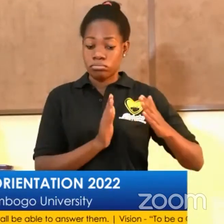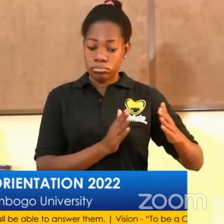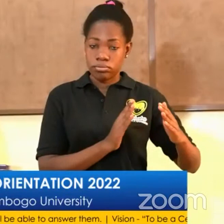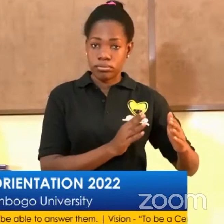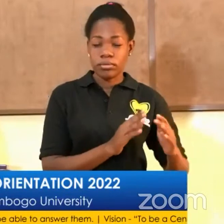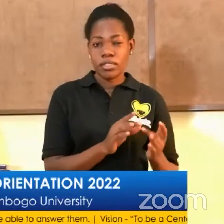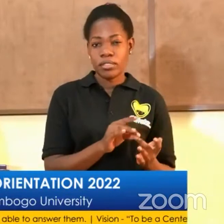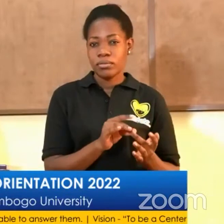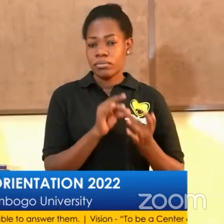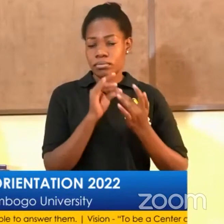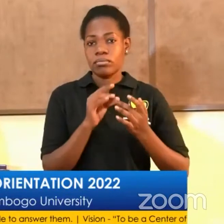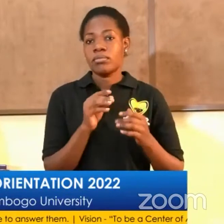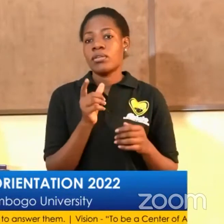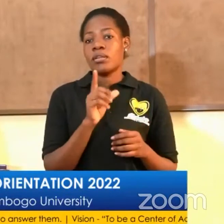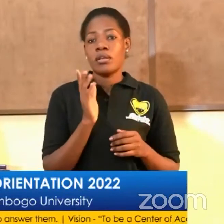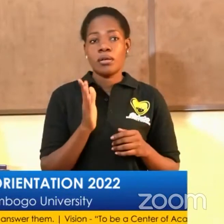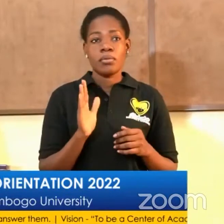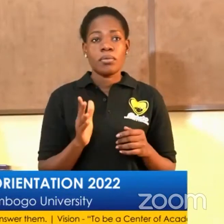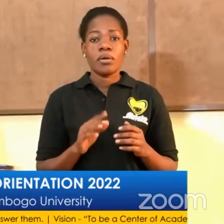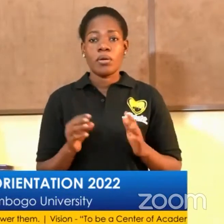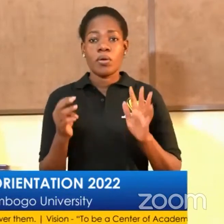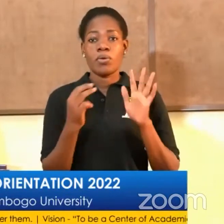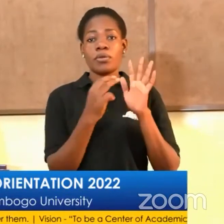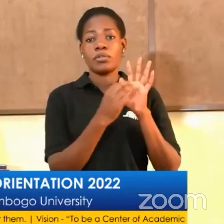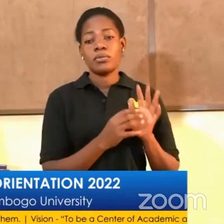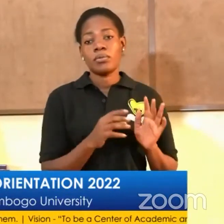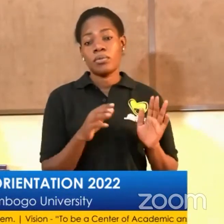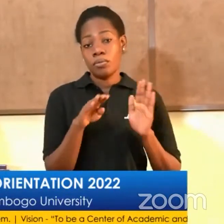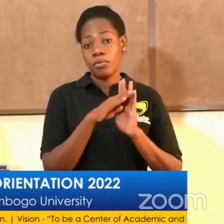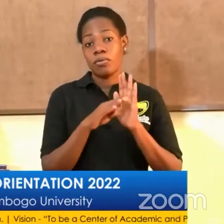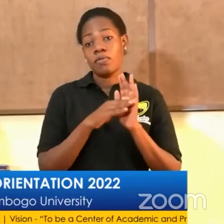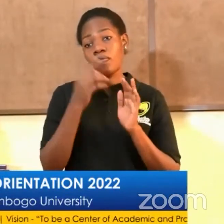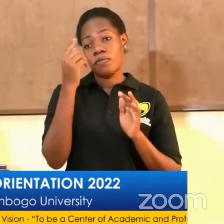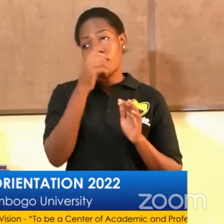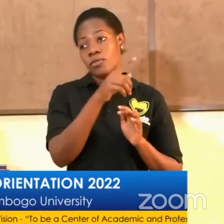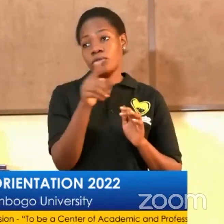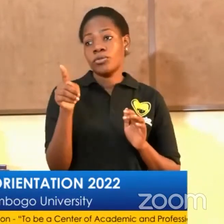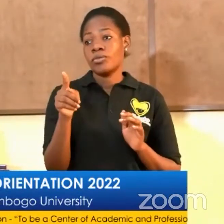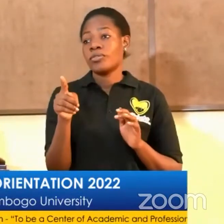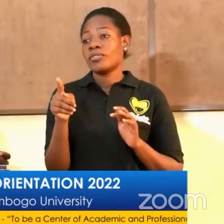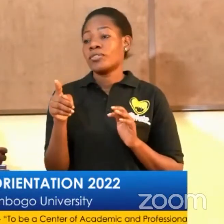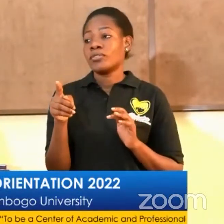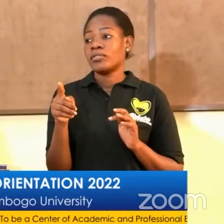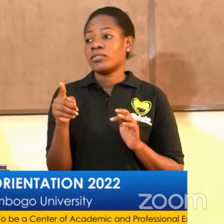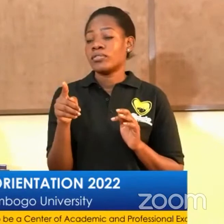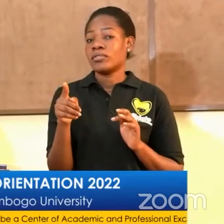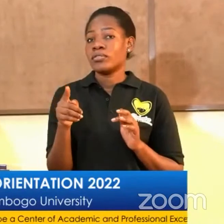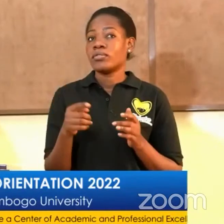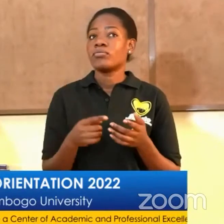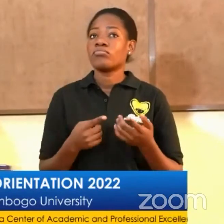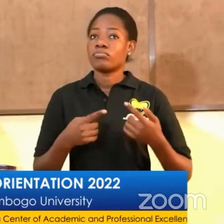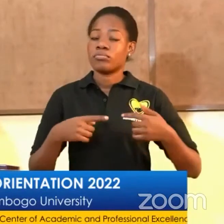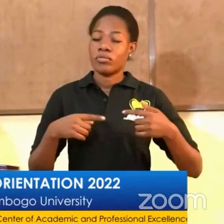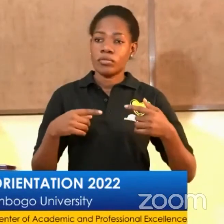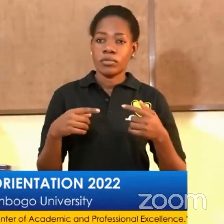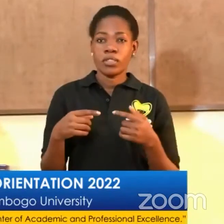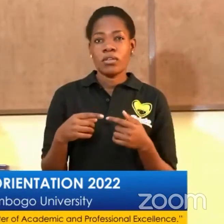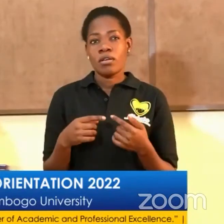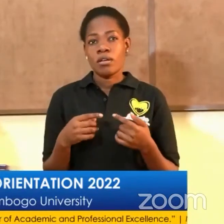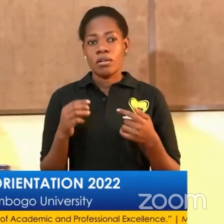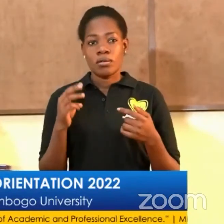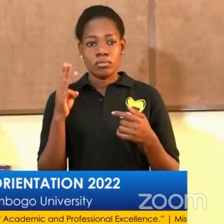library orientation program for you. And we shall be orienting you